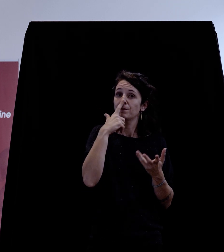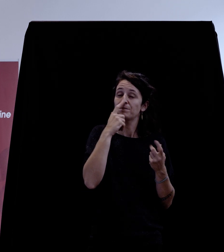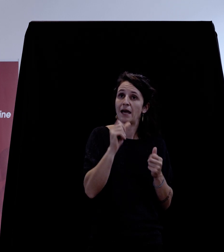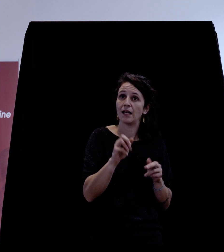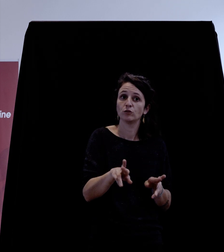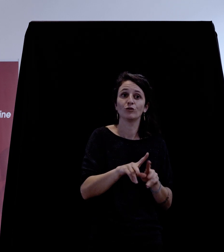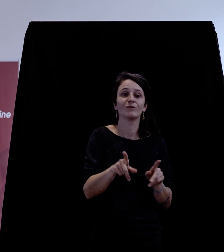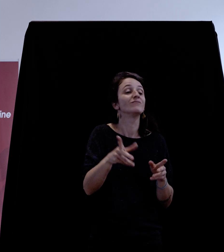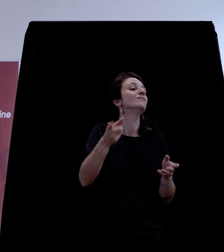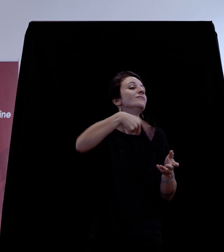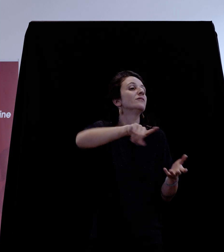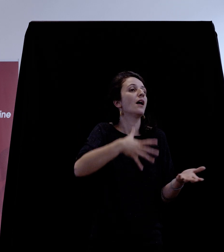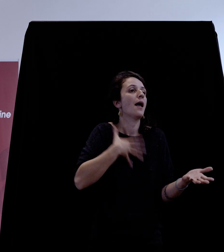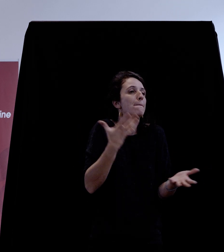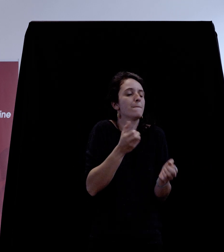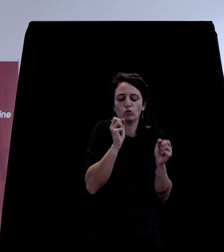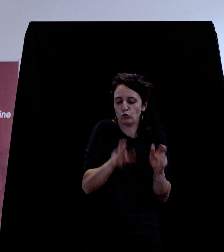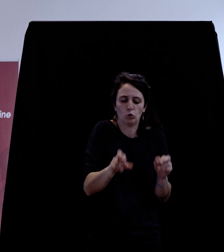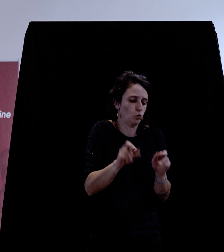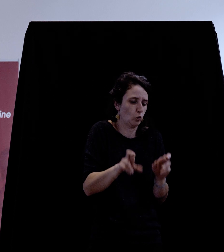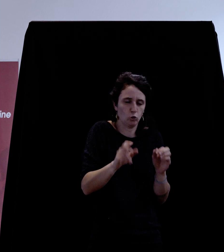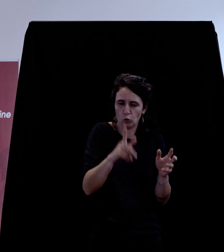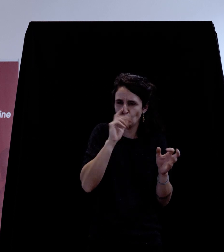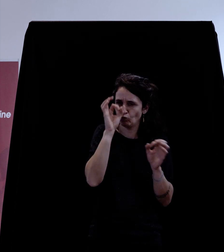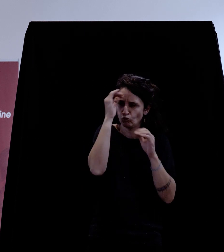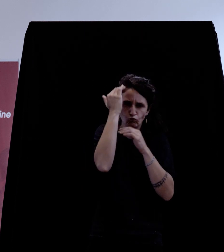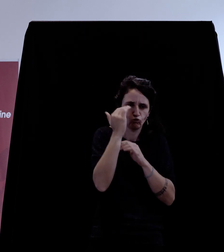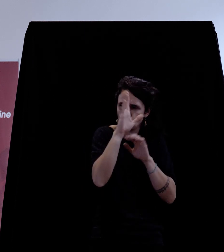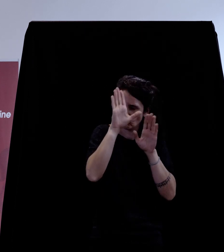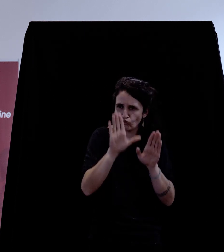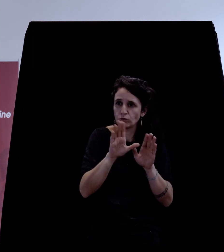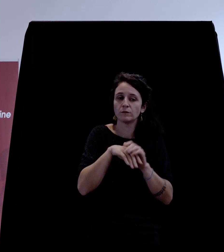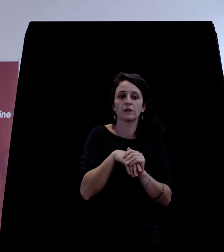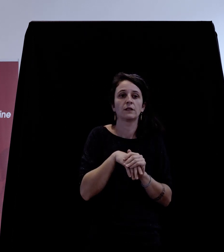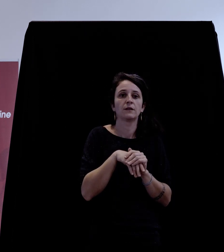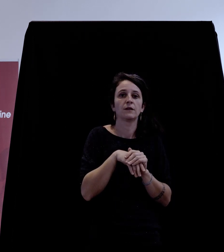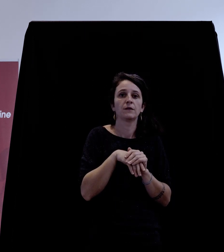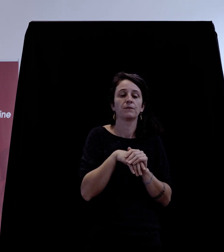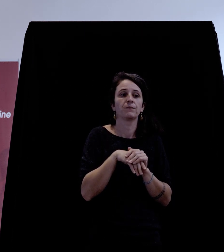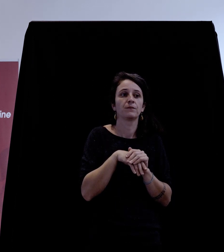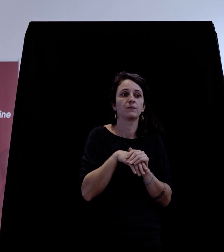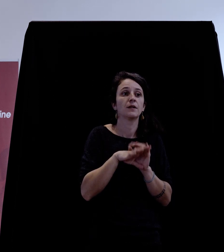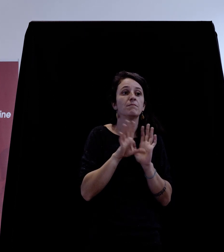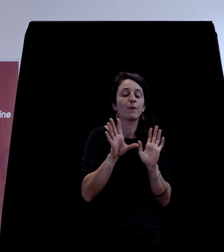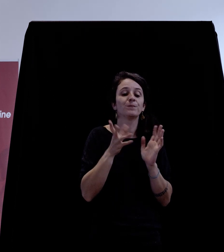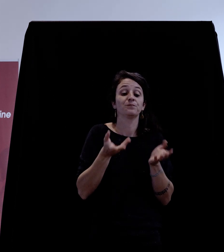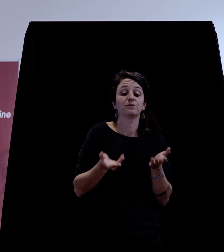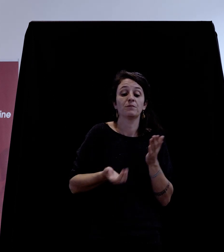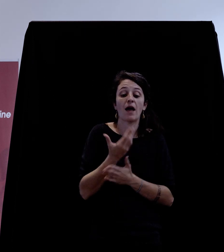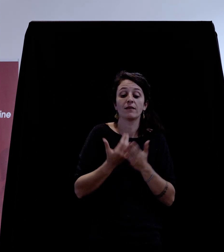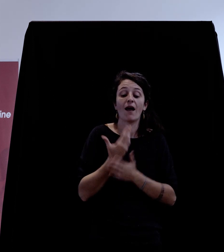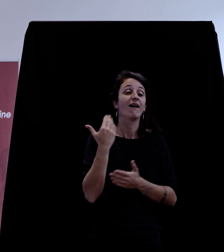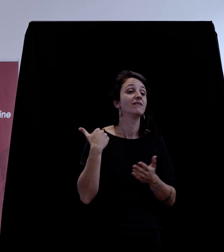before we ended the morning, right? We got instructions about, where lunch is, how long lunch will